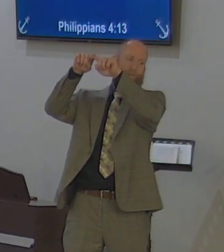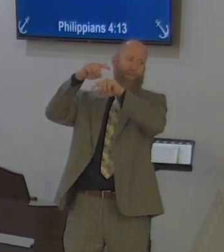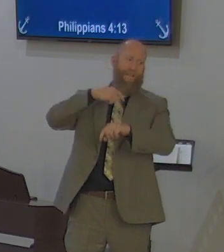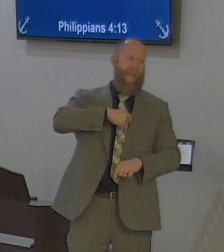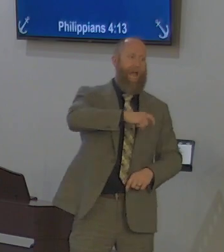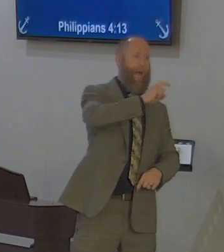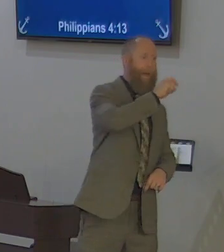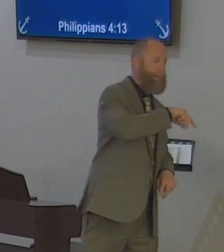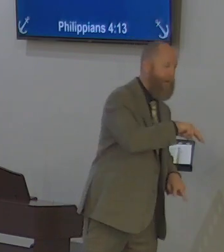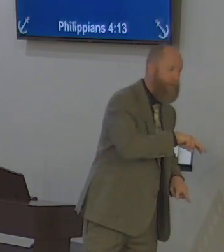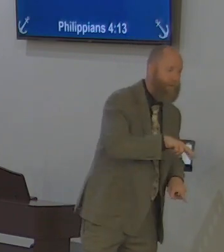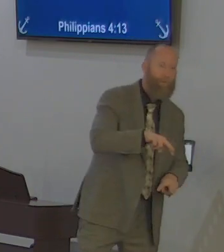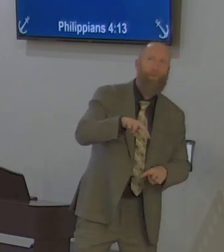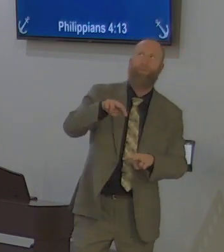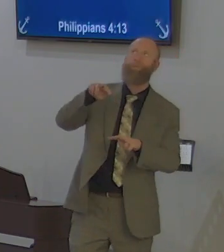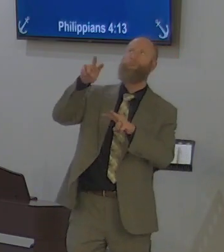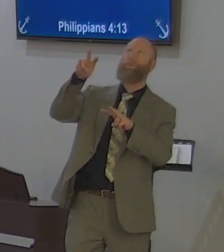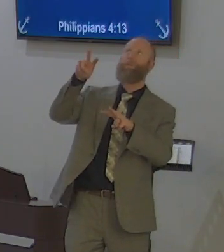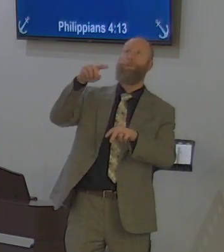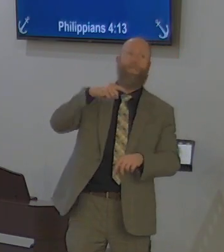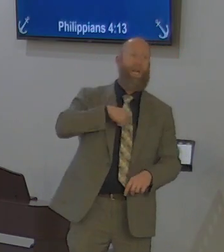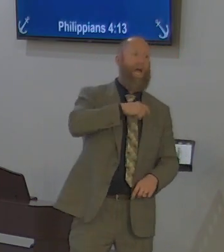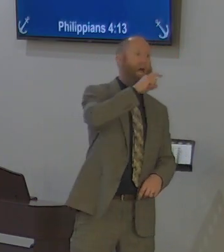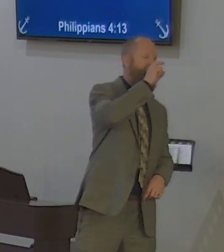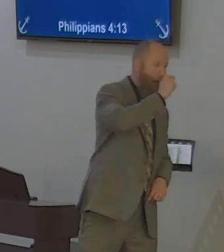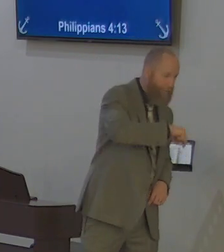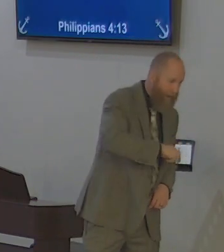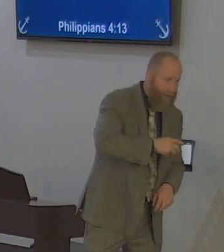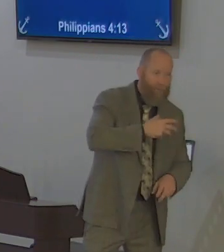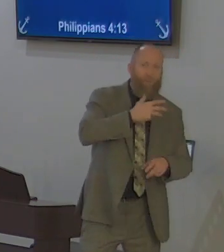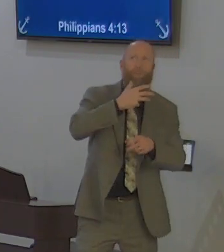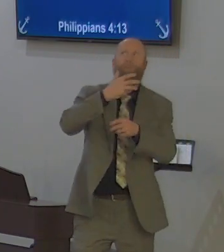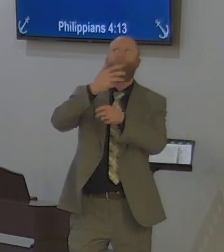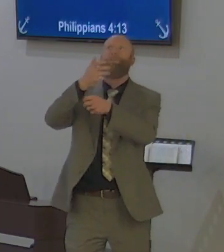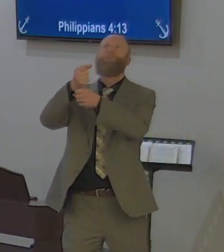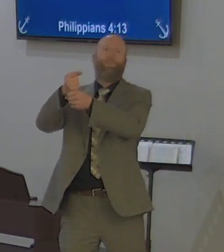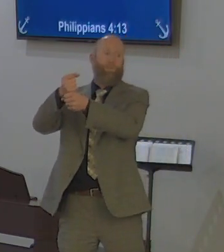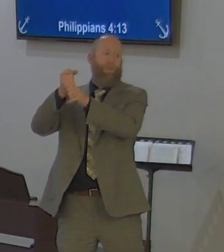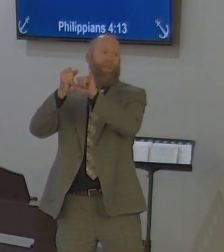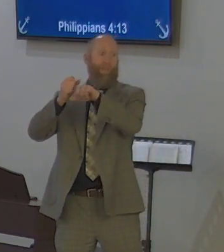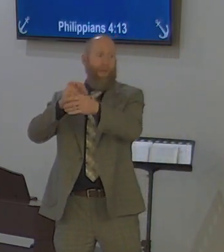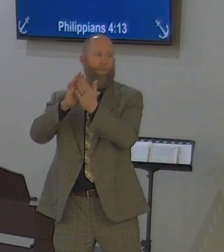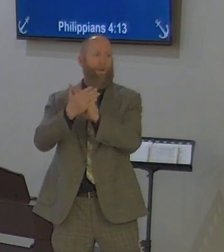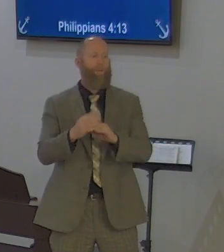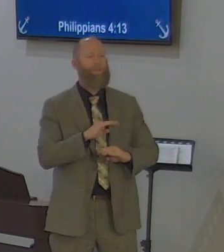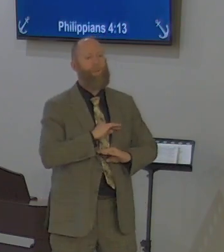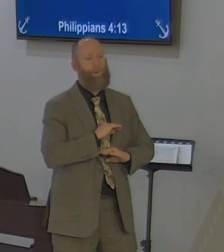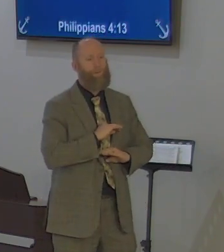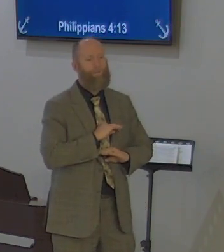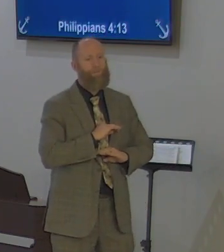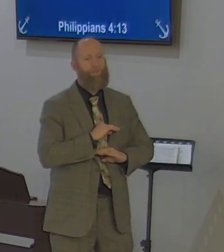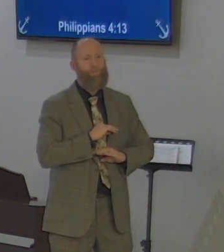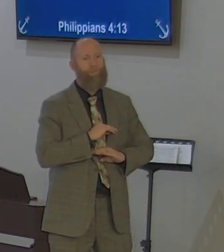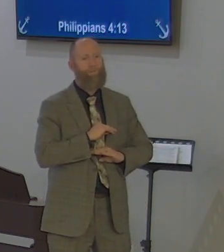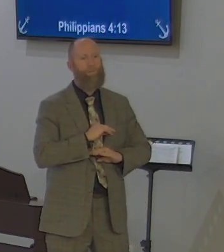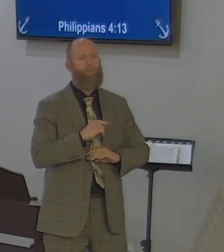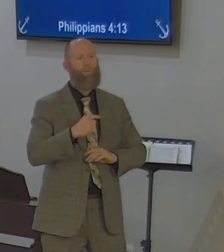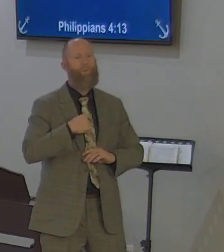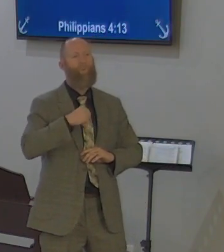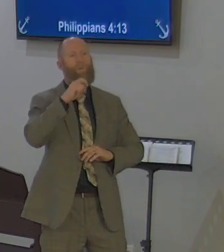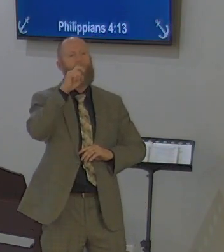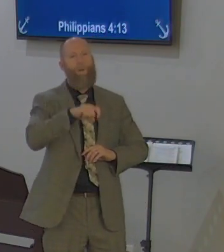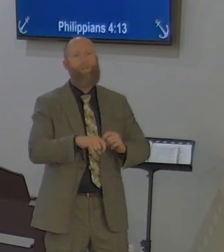But can I tell you where you find contentment? When you appropriate and live this truth that the